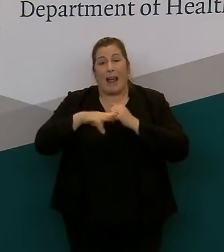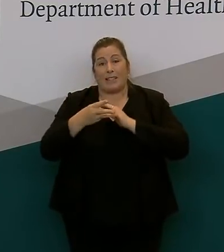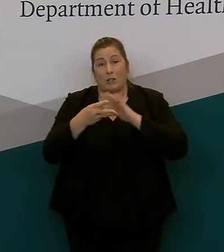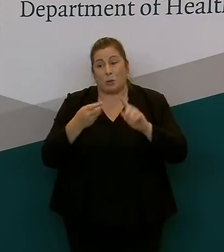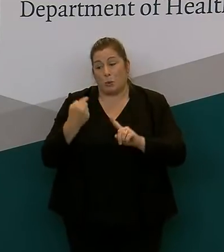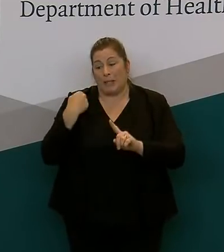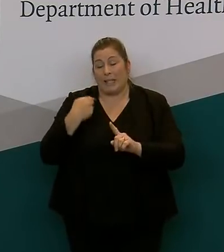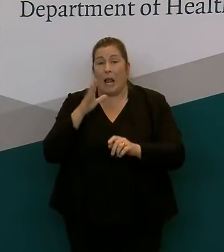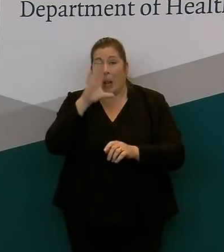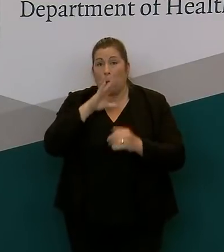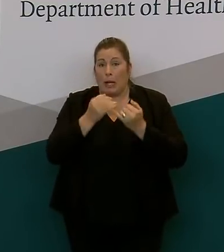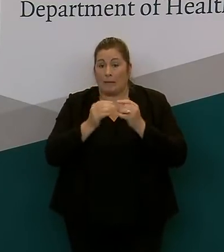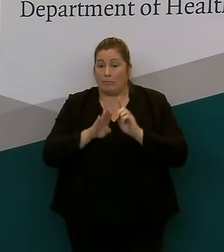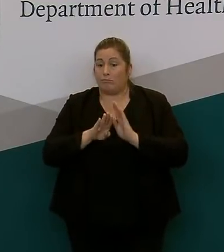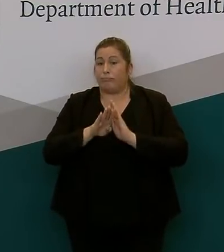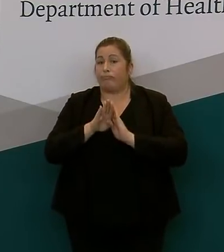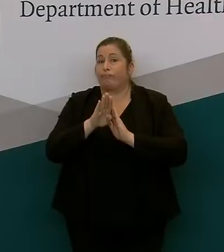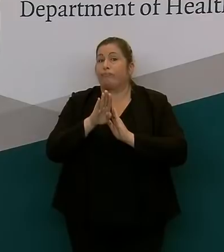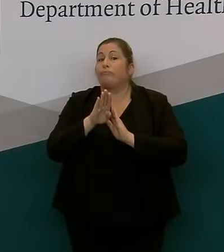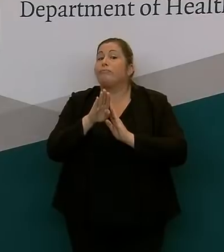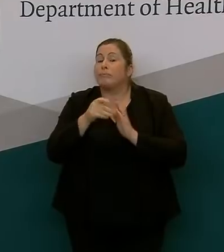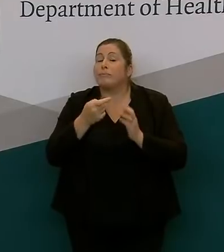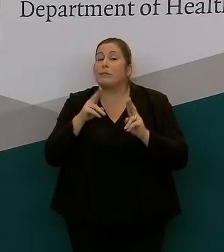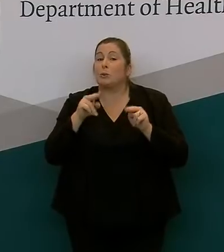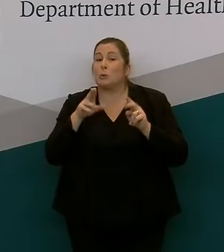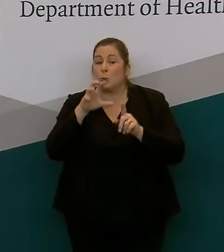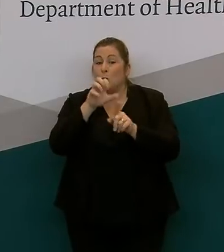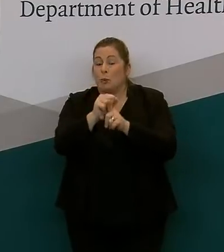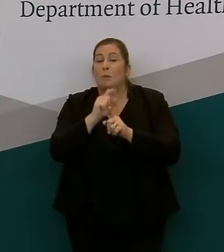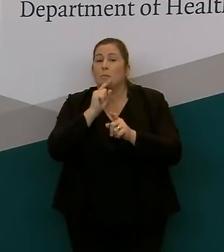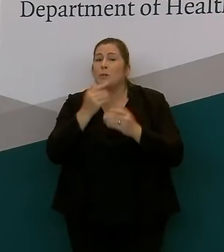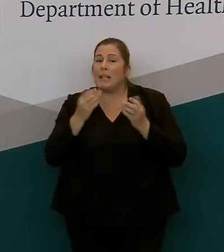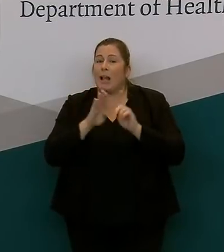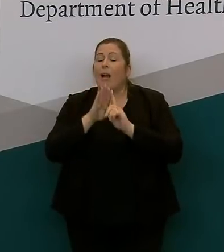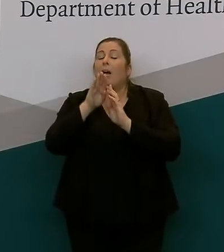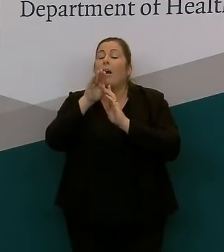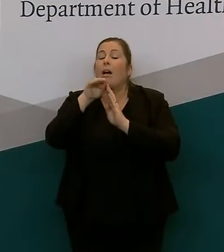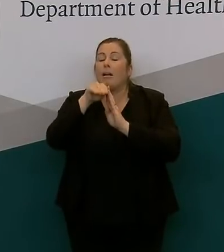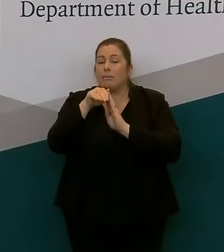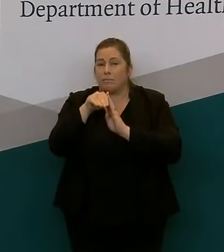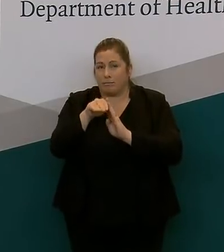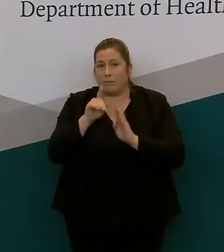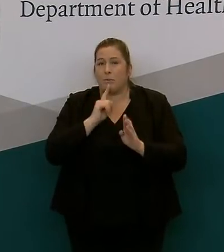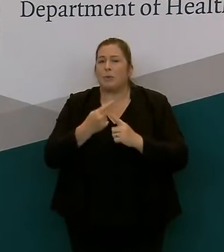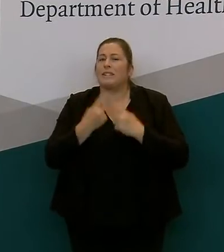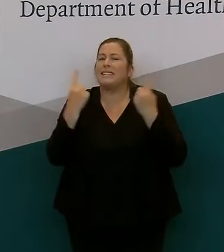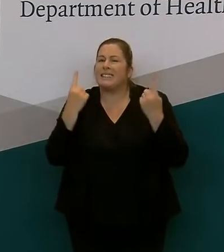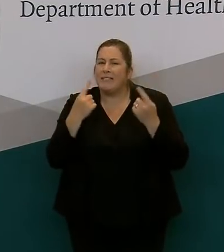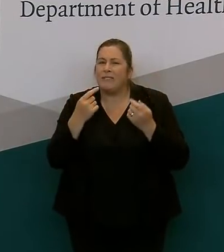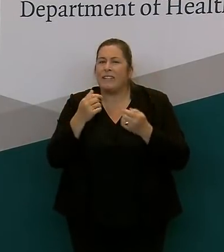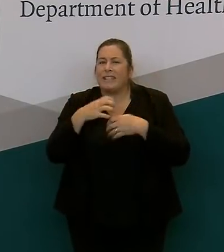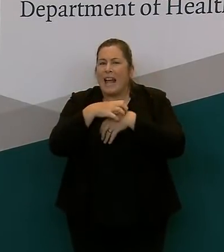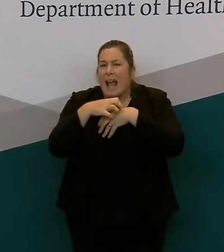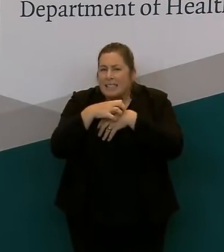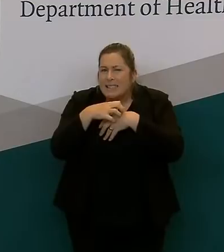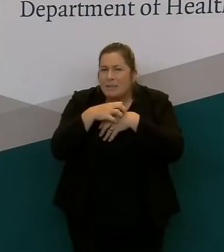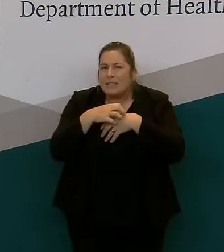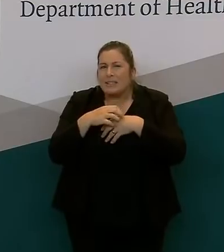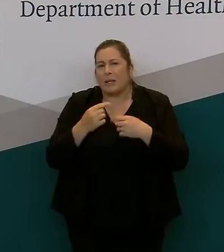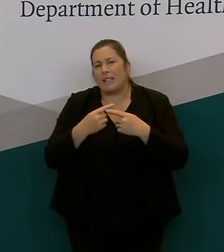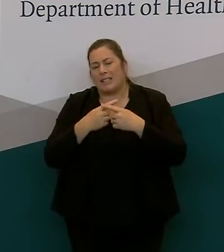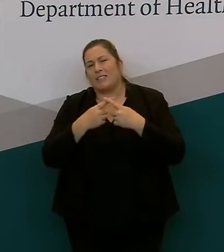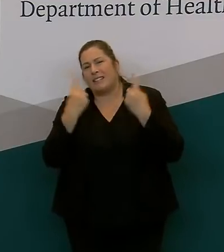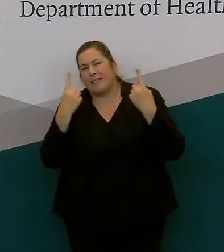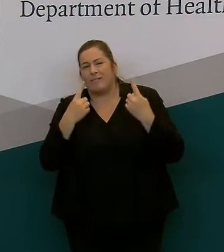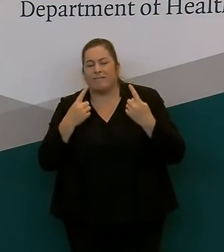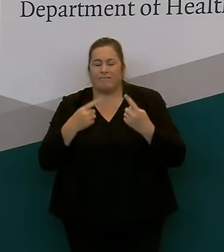transient increase in newly reported cases, which has settled down. Our different estimates of reproduction number are giving us slightly different